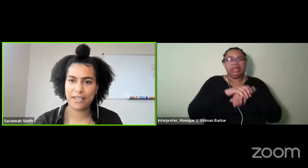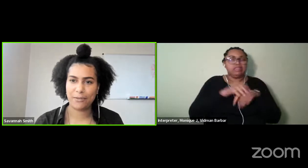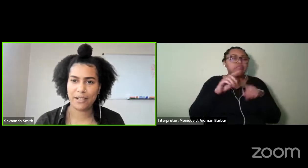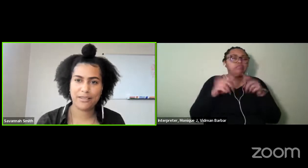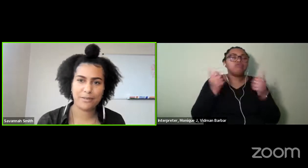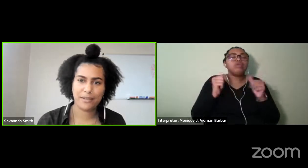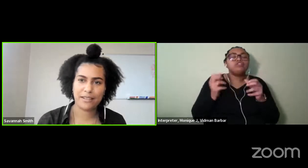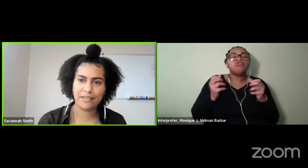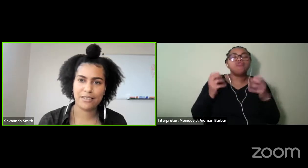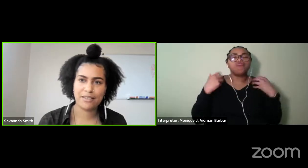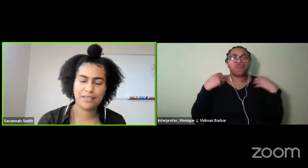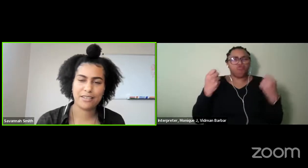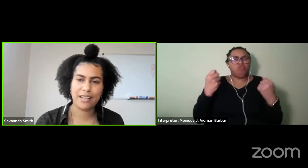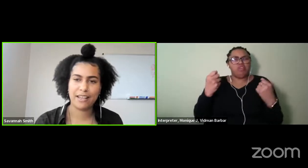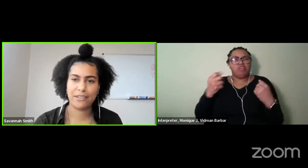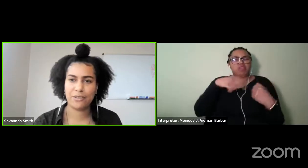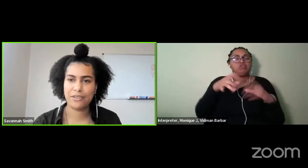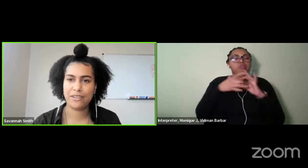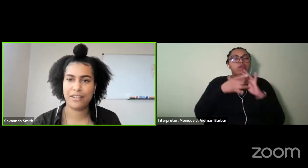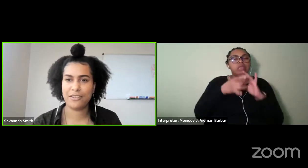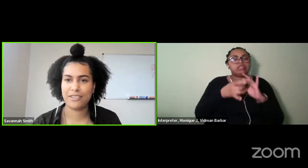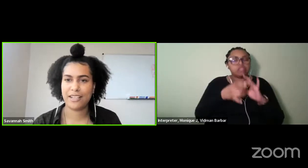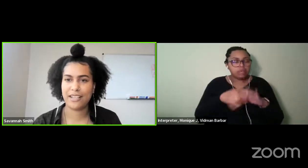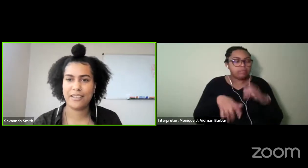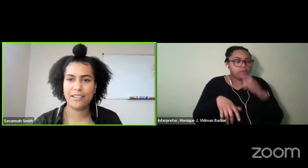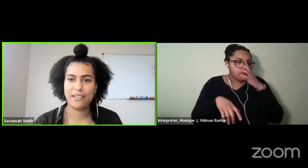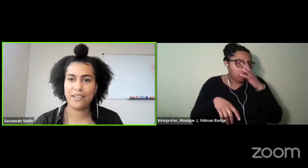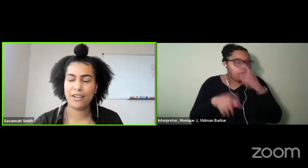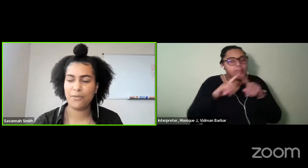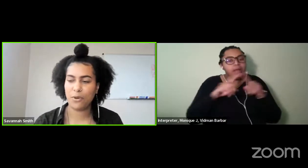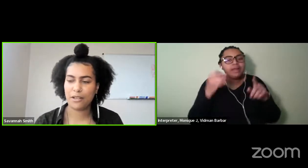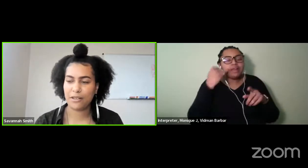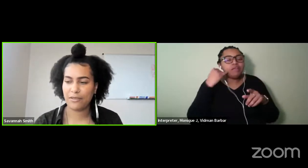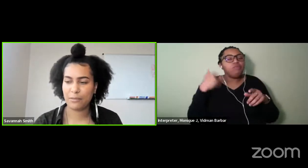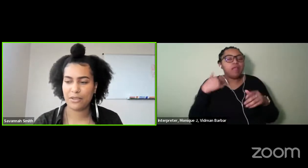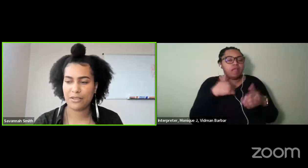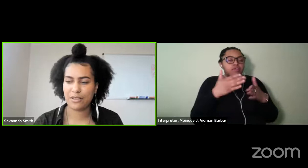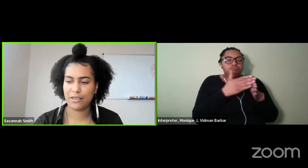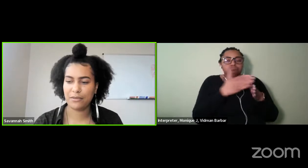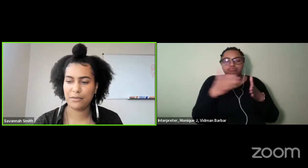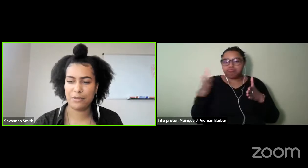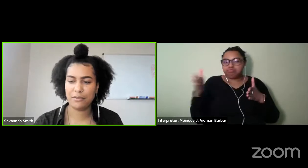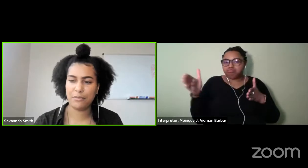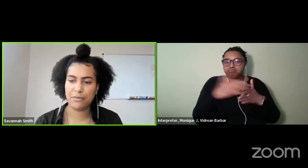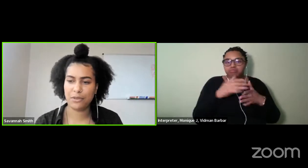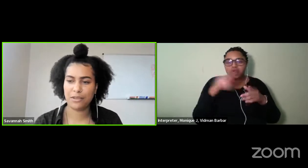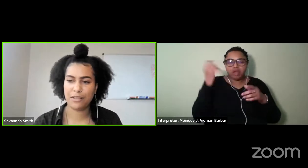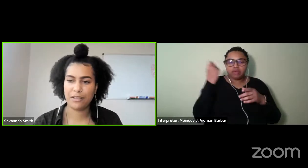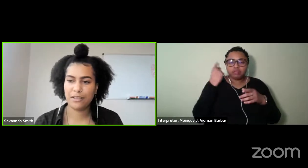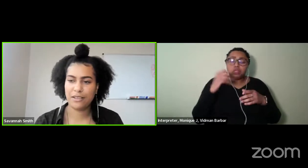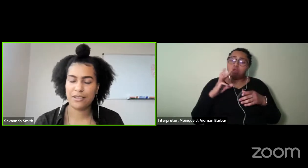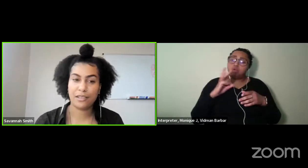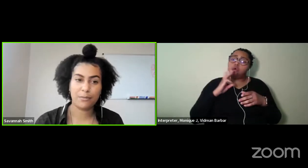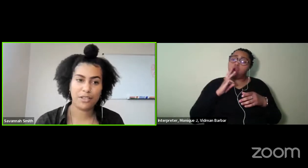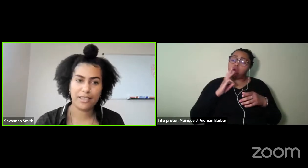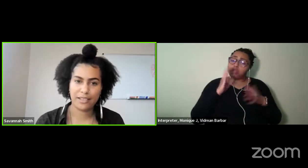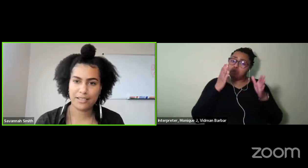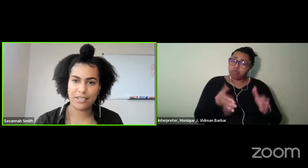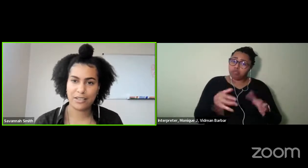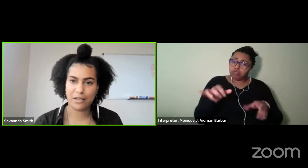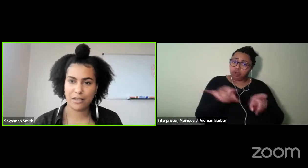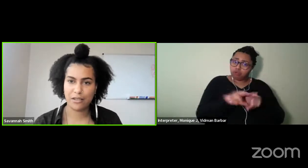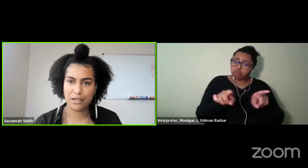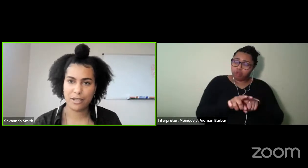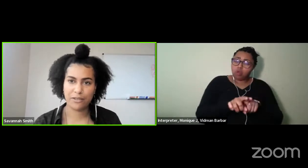think if we had a widespread societal understanding of water having personhood, we would be more deliberate